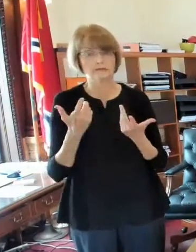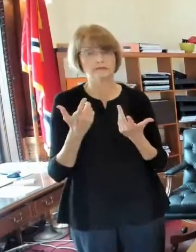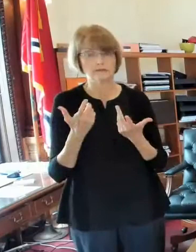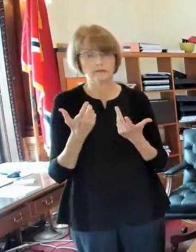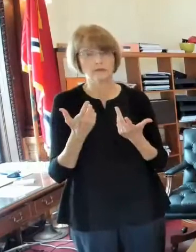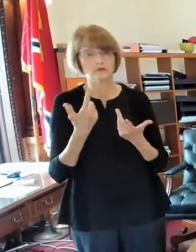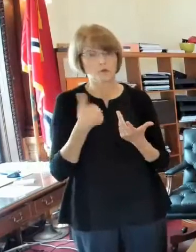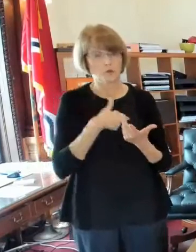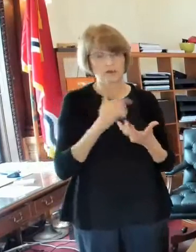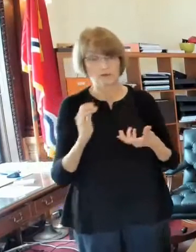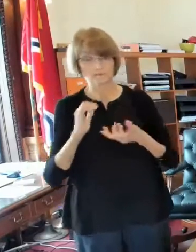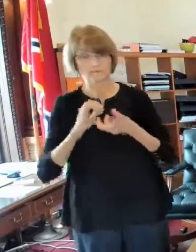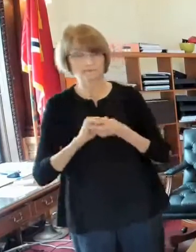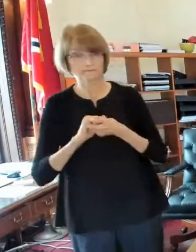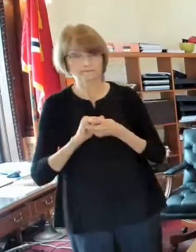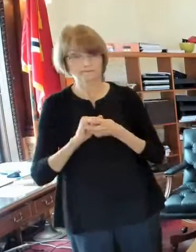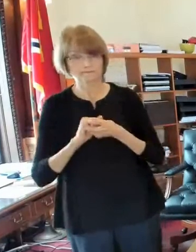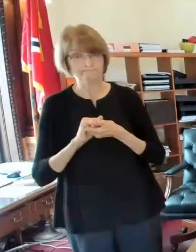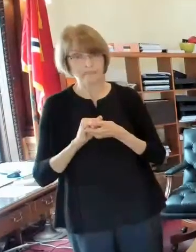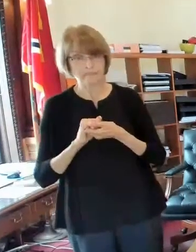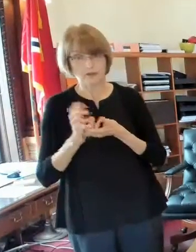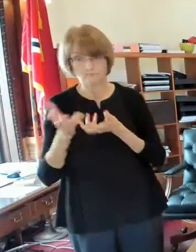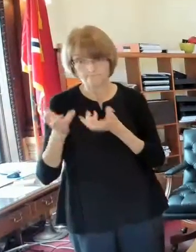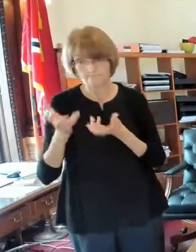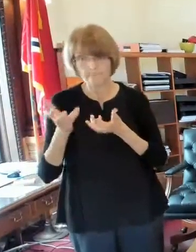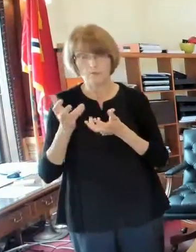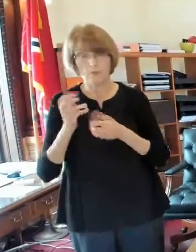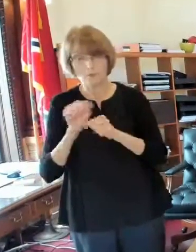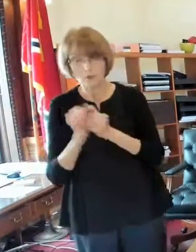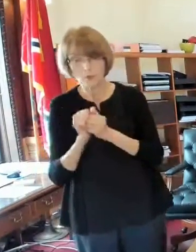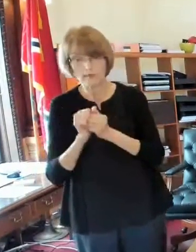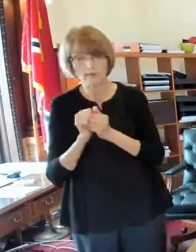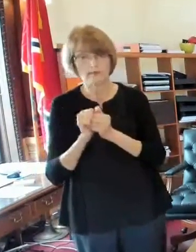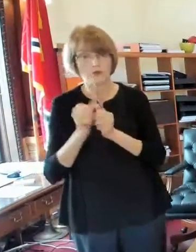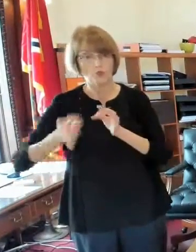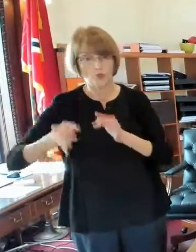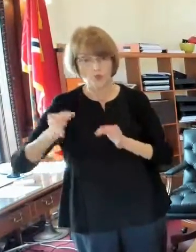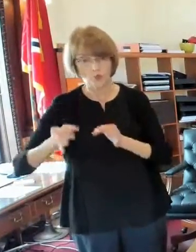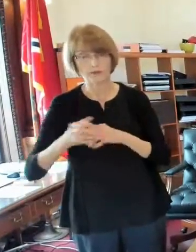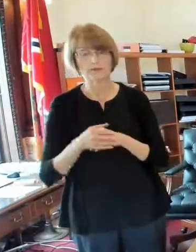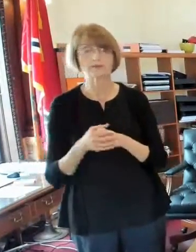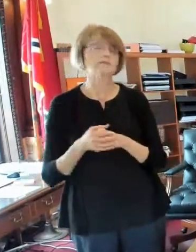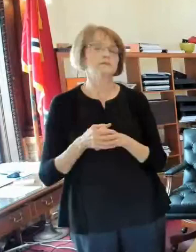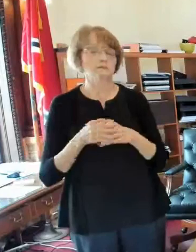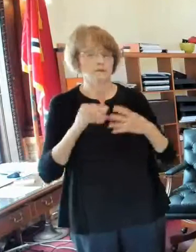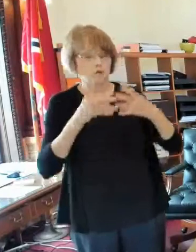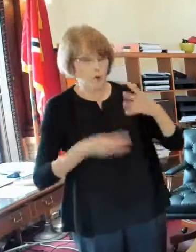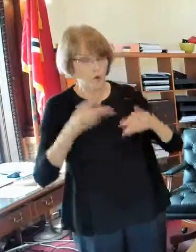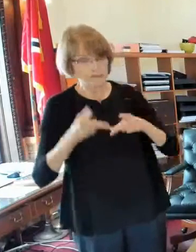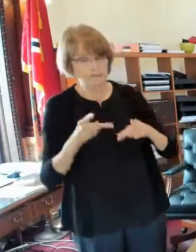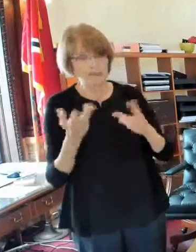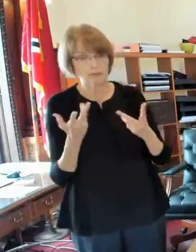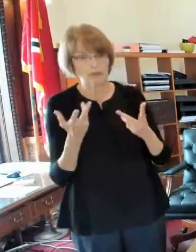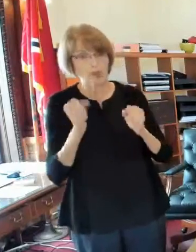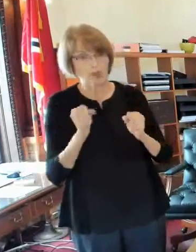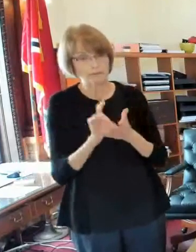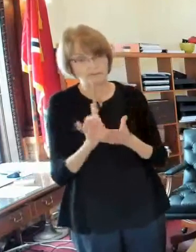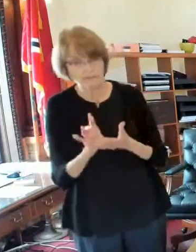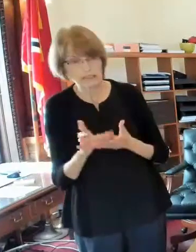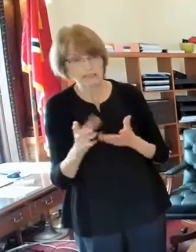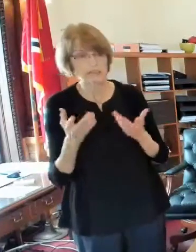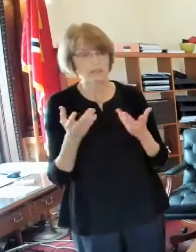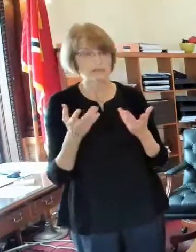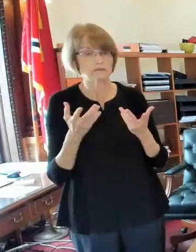the courts in order to take those folks that are possibly in line for eviction or who have